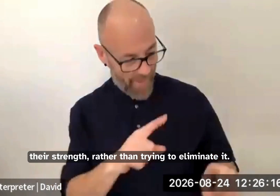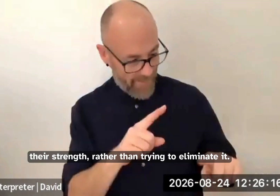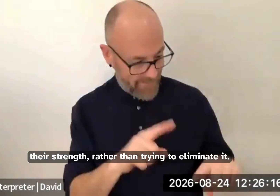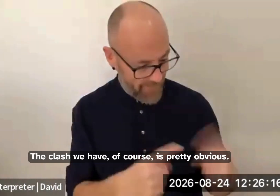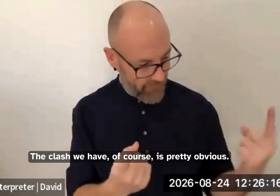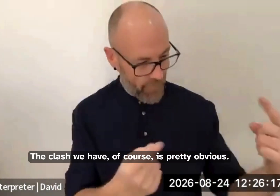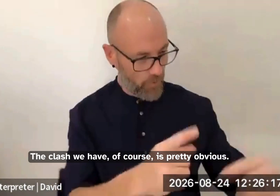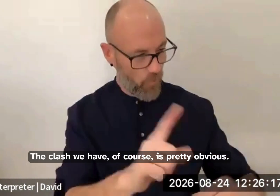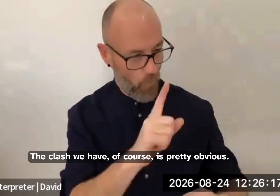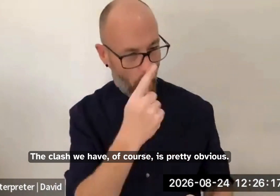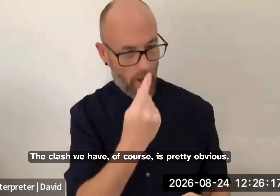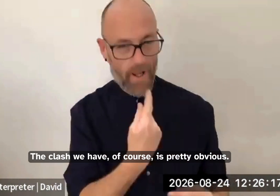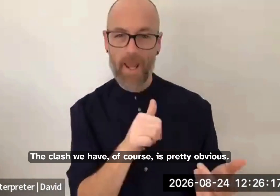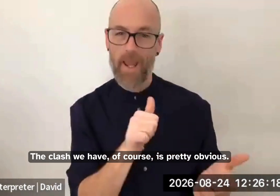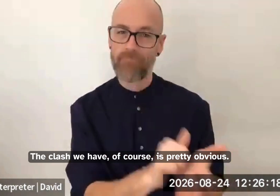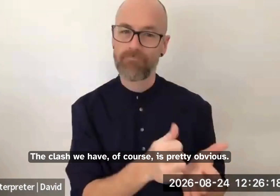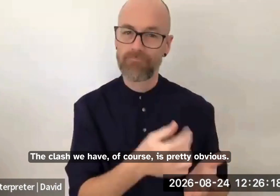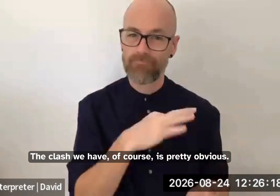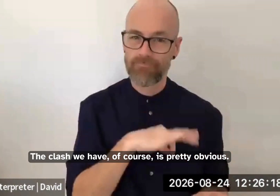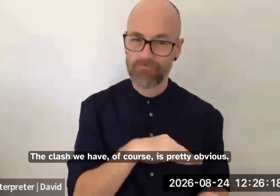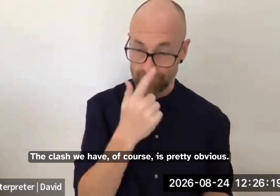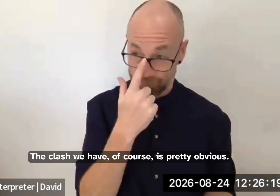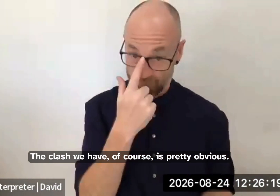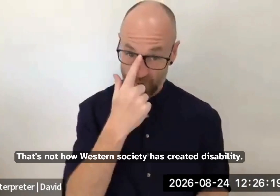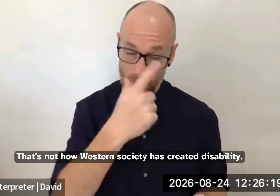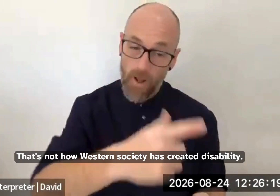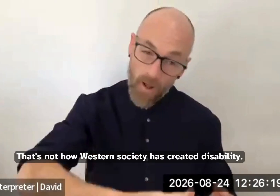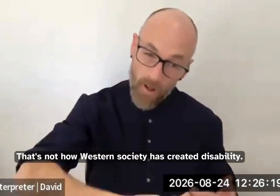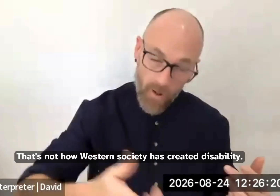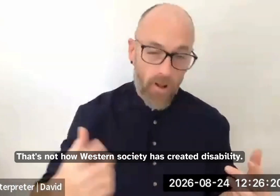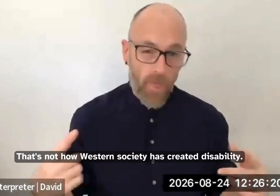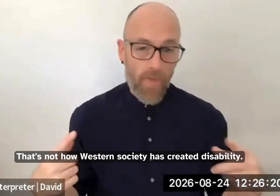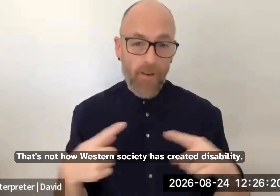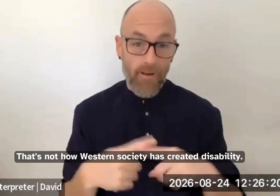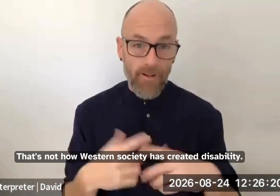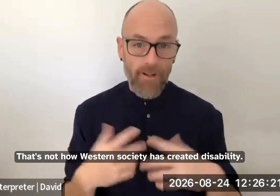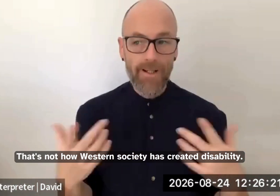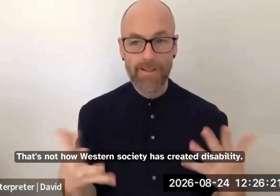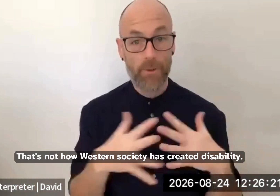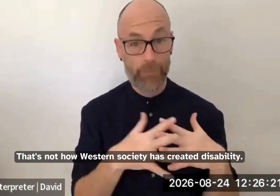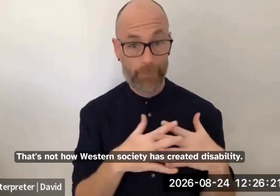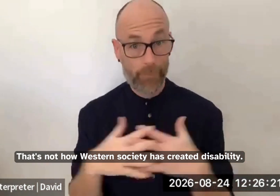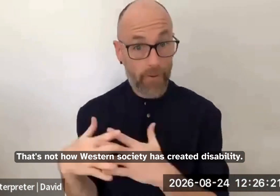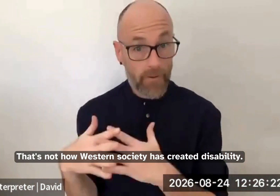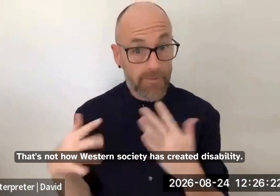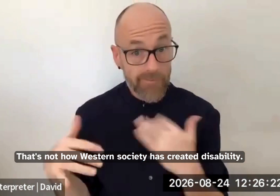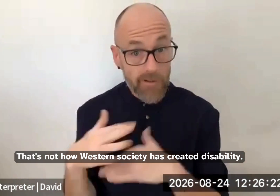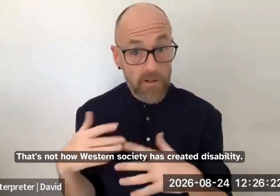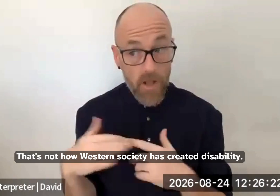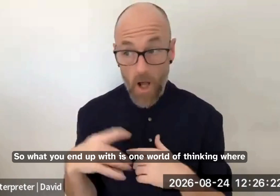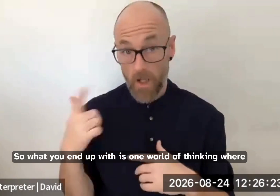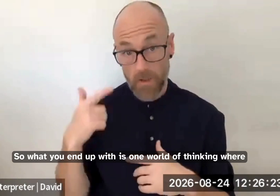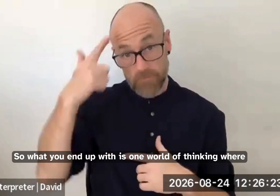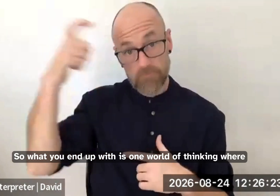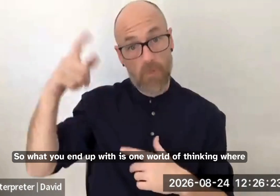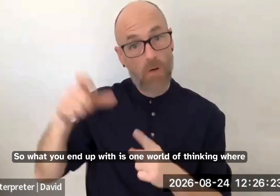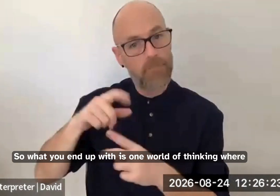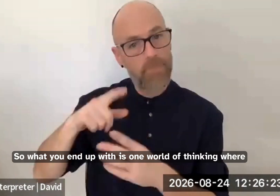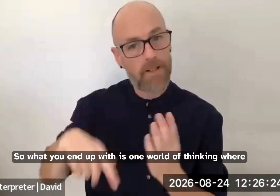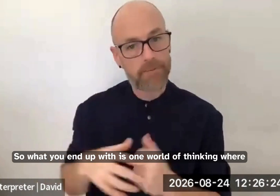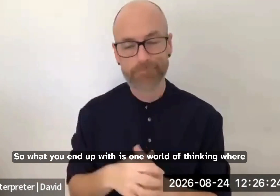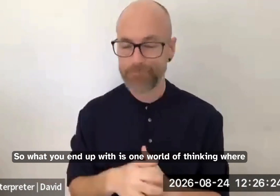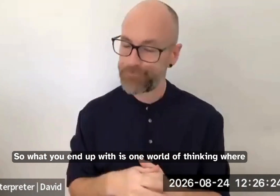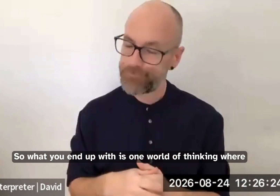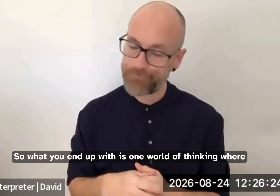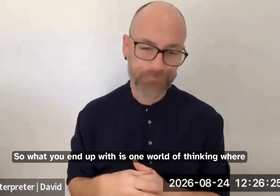eliminate it. The clash we have, of course, is pretty obvious. That's not how Western society has created disability. So what you